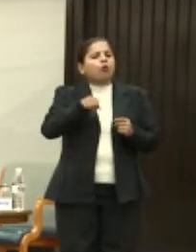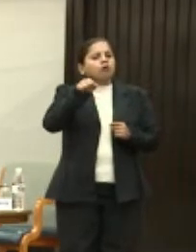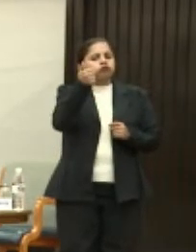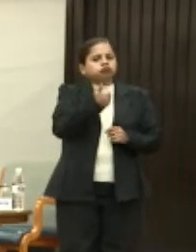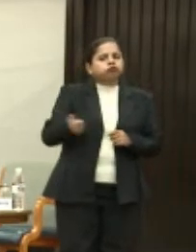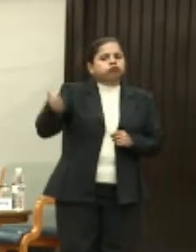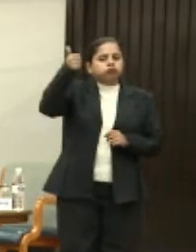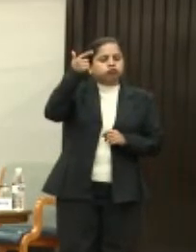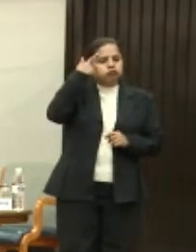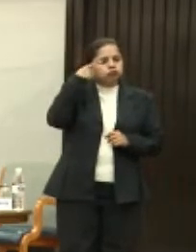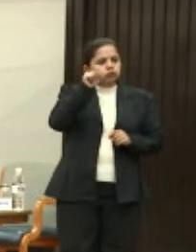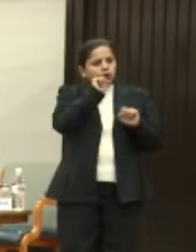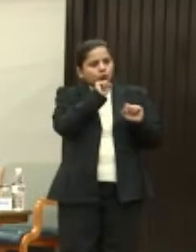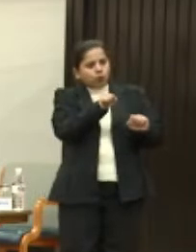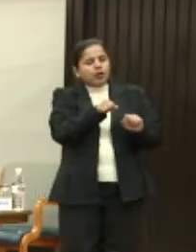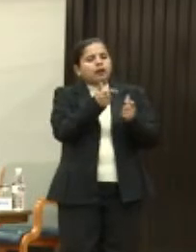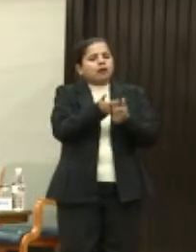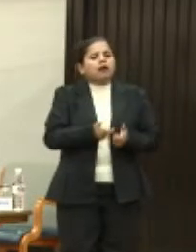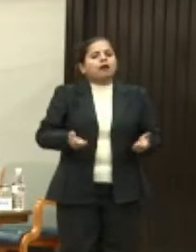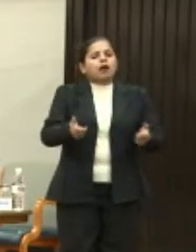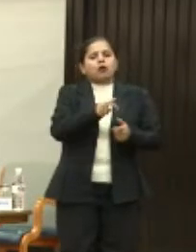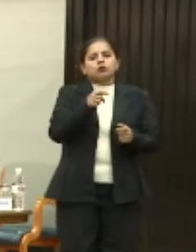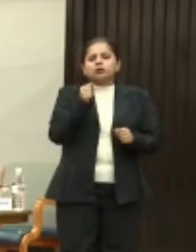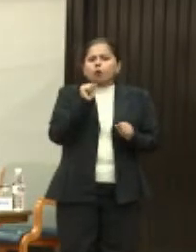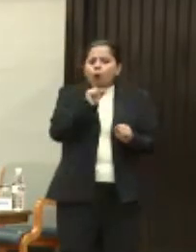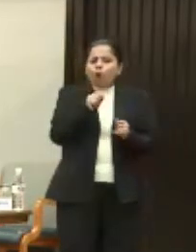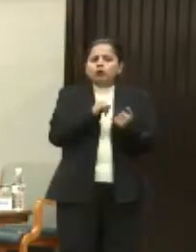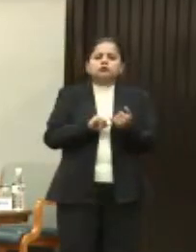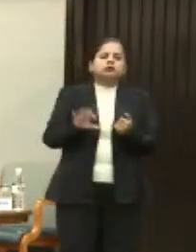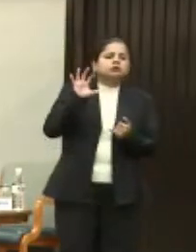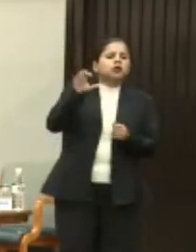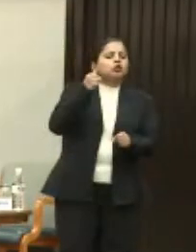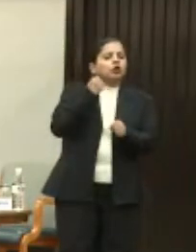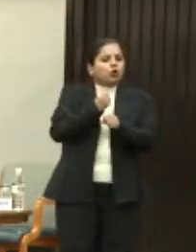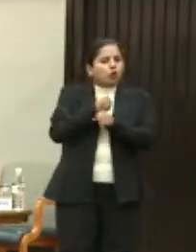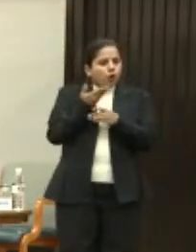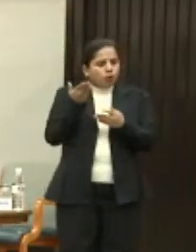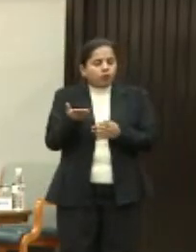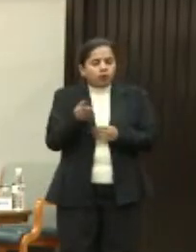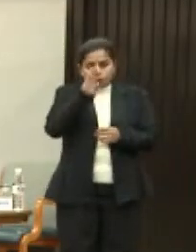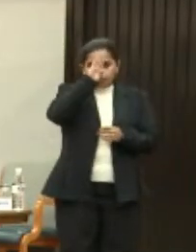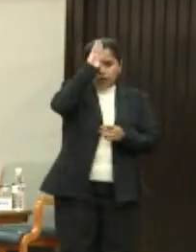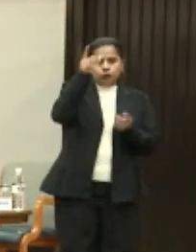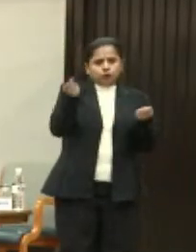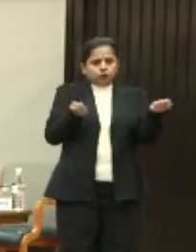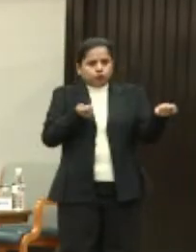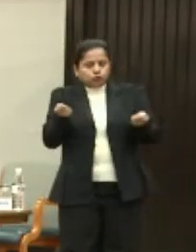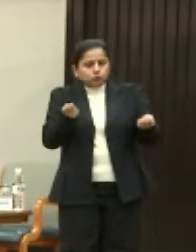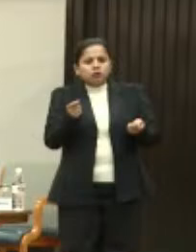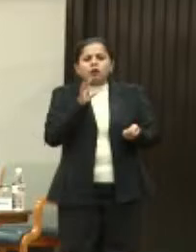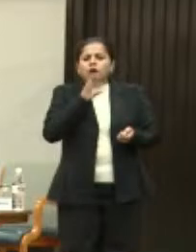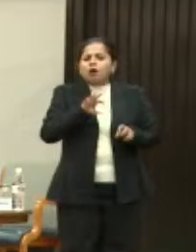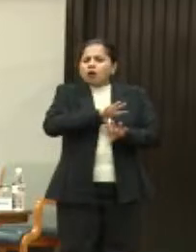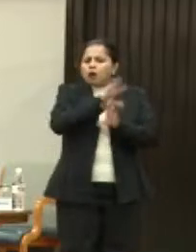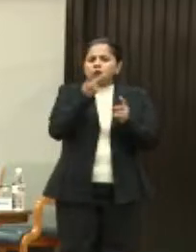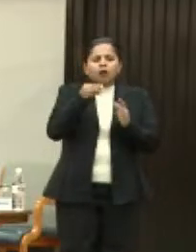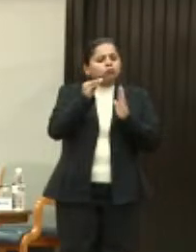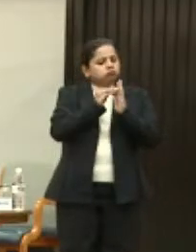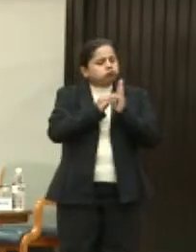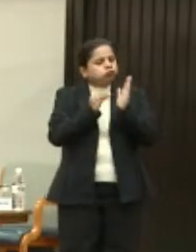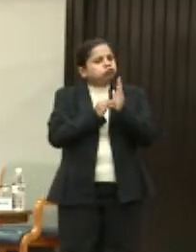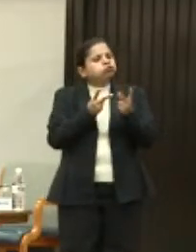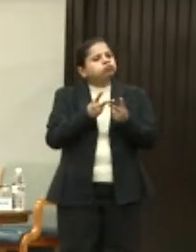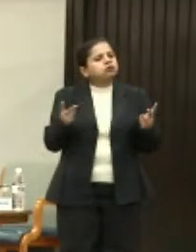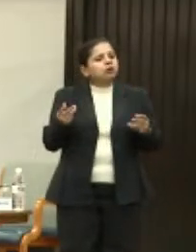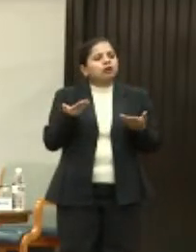Privy Council, Native State, Prince or Ruler in the list of illustrations.